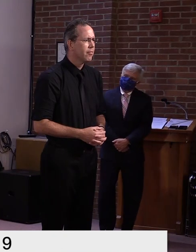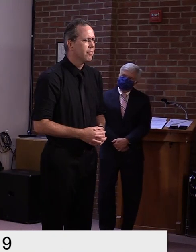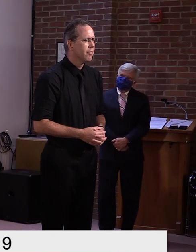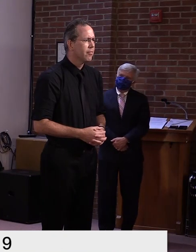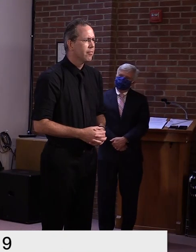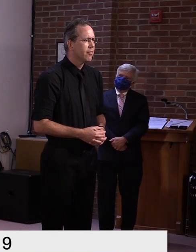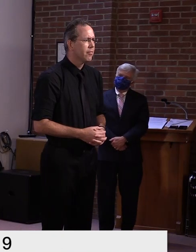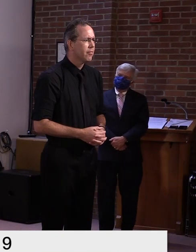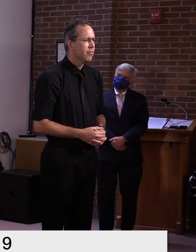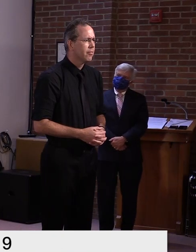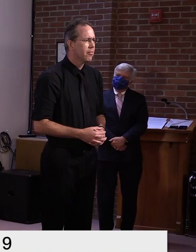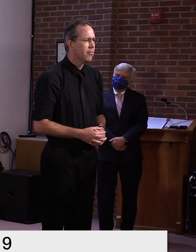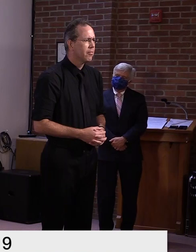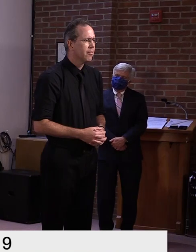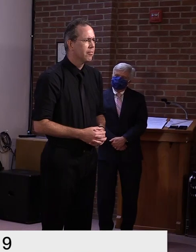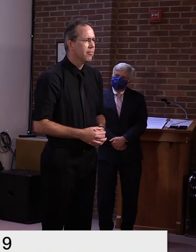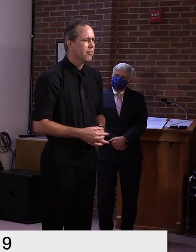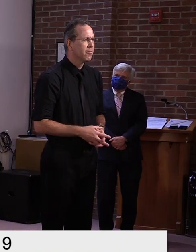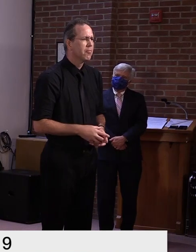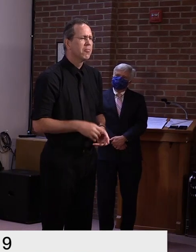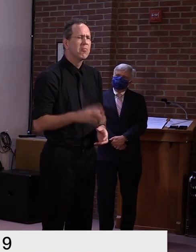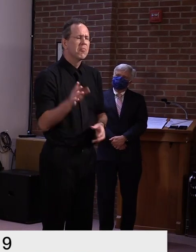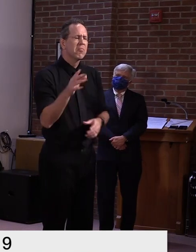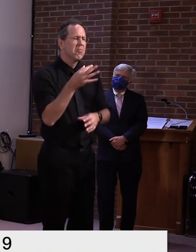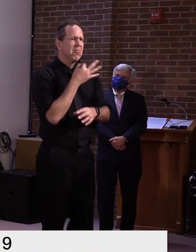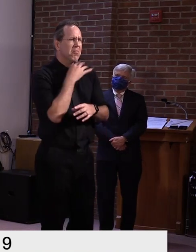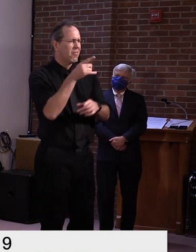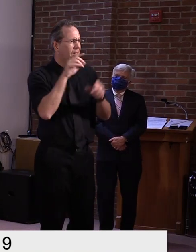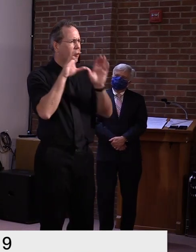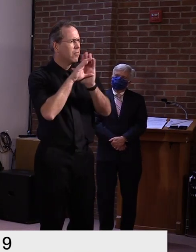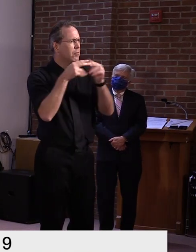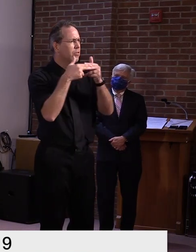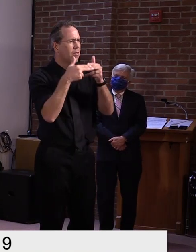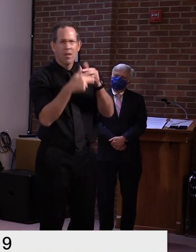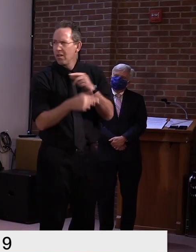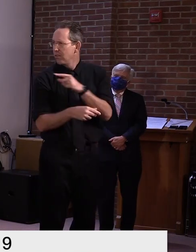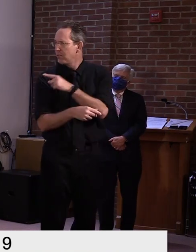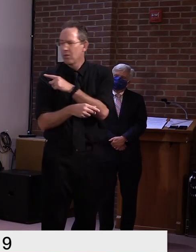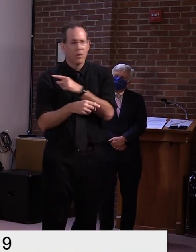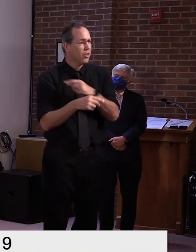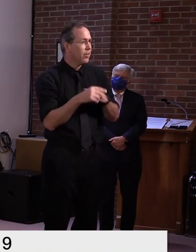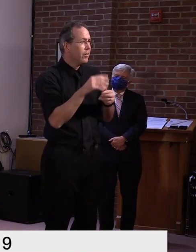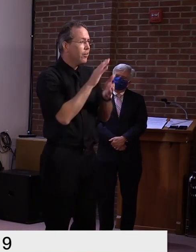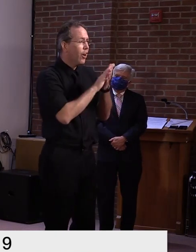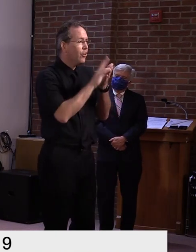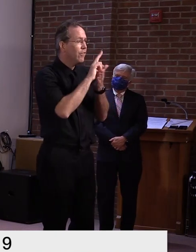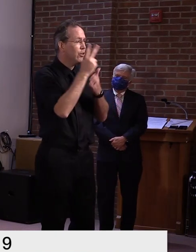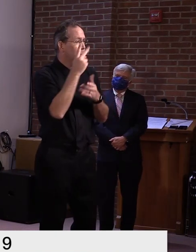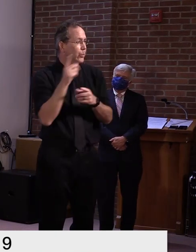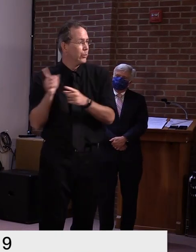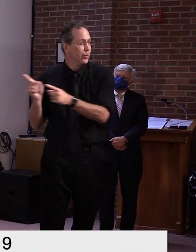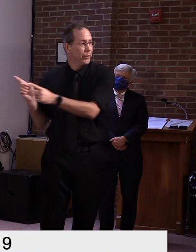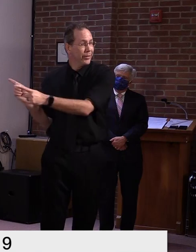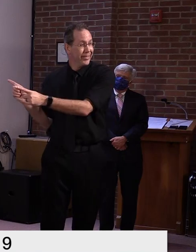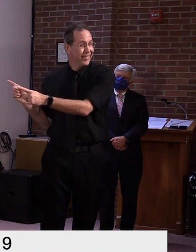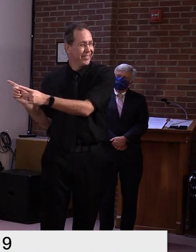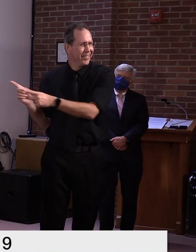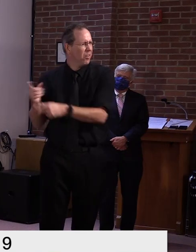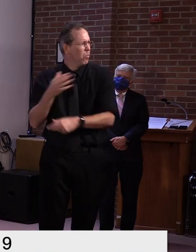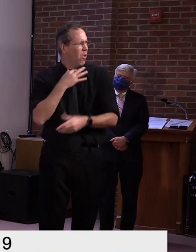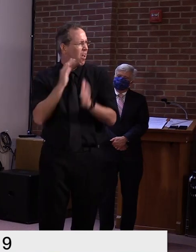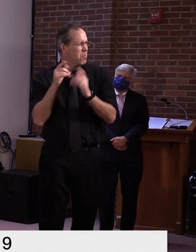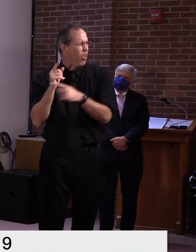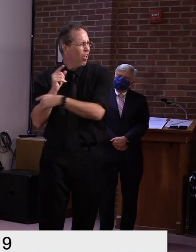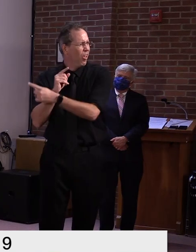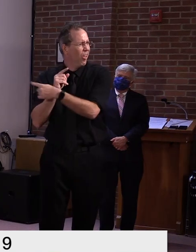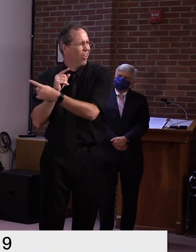schools? Yeah, Kat, that's right. And basically, we wanted to pick a school in Vermont that has completed at least the process of returning students